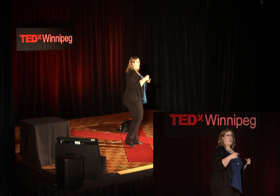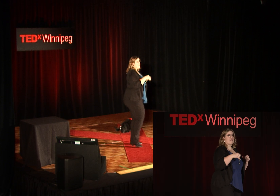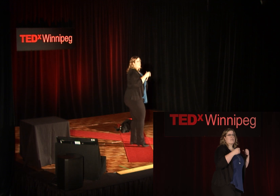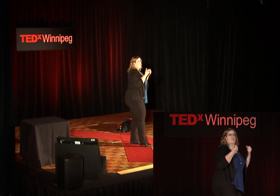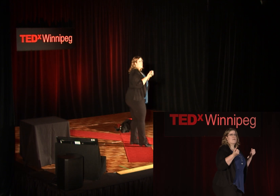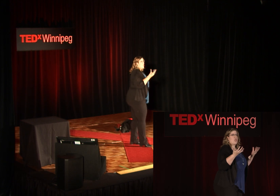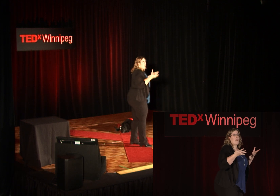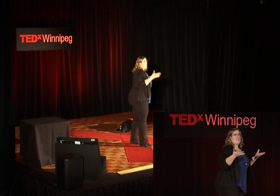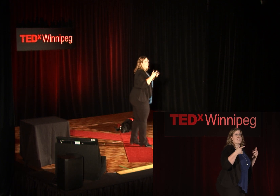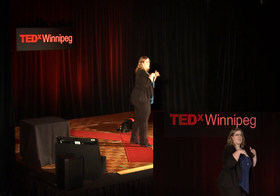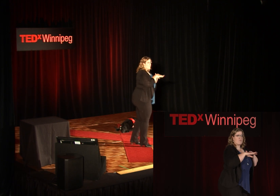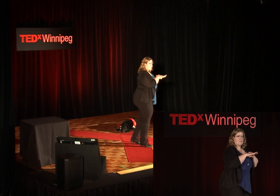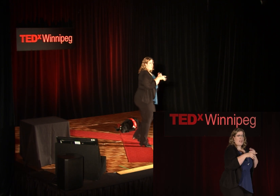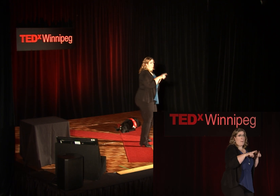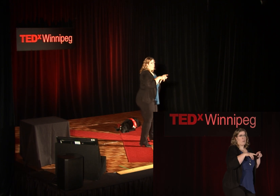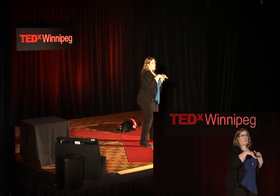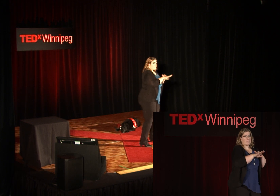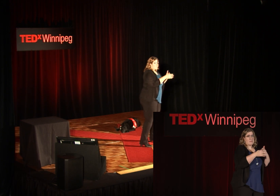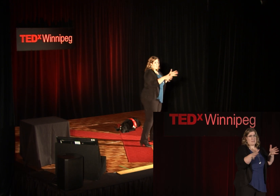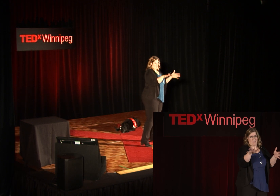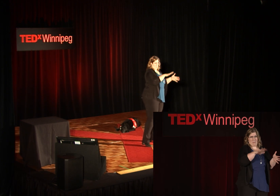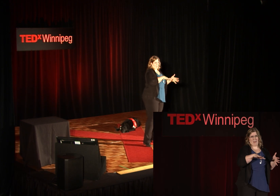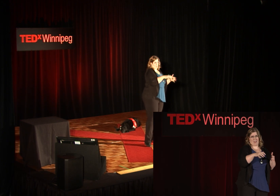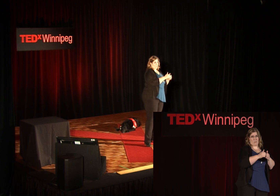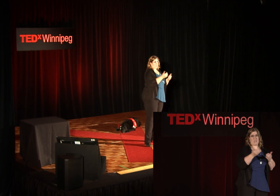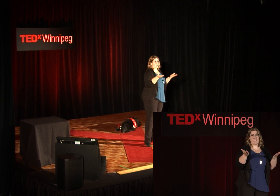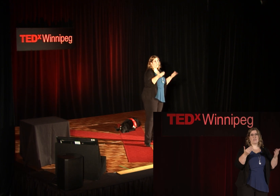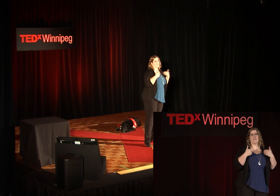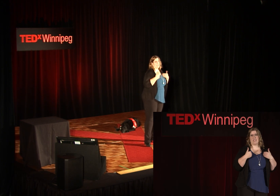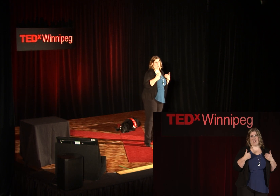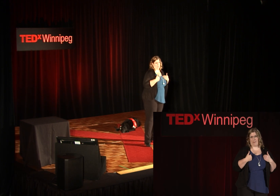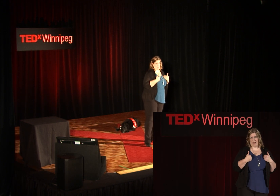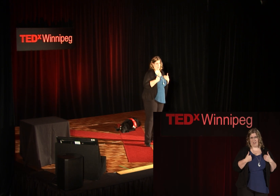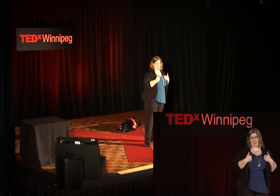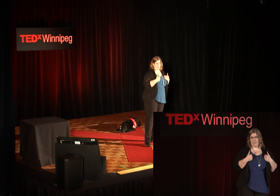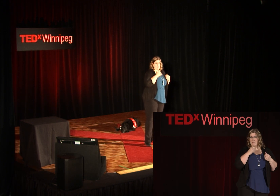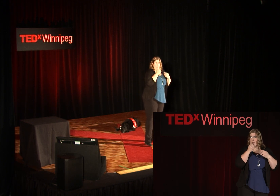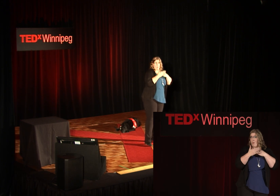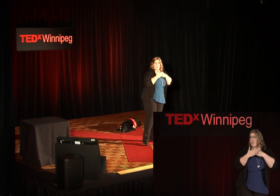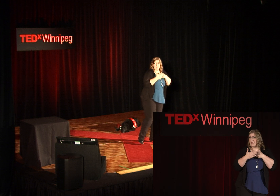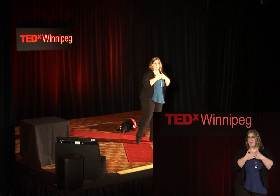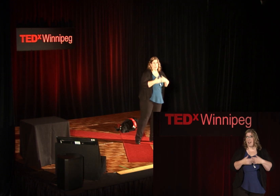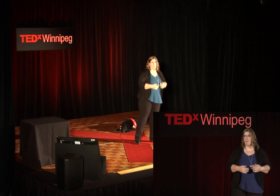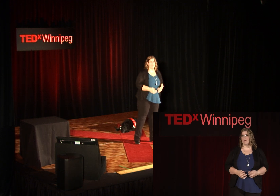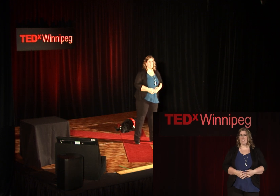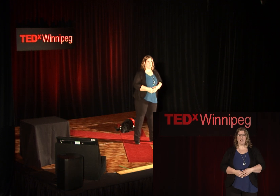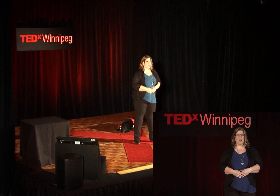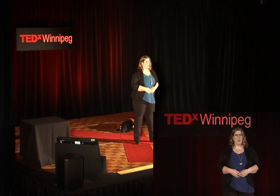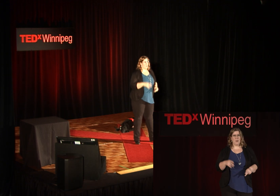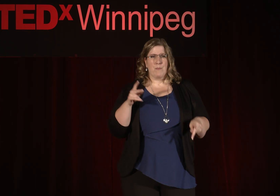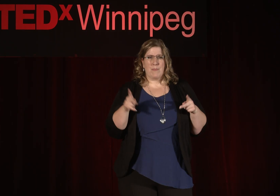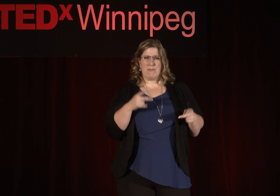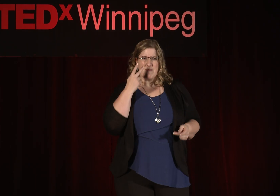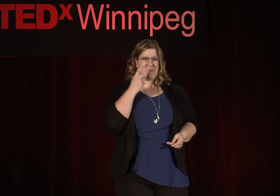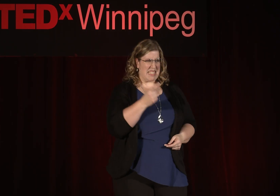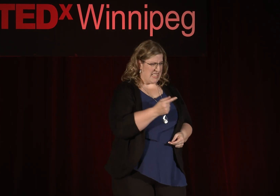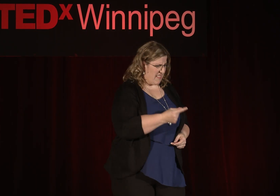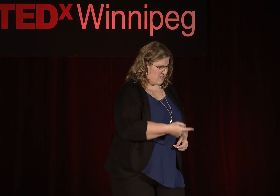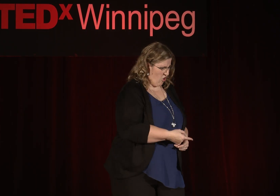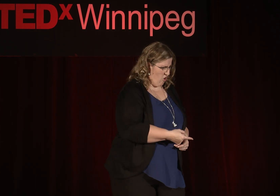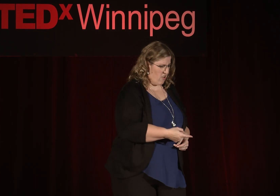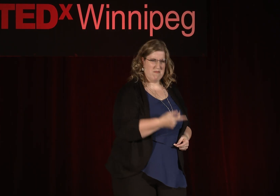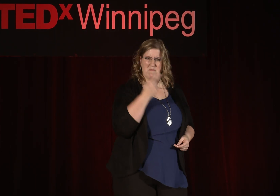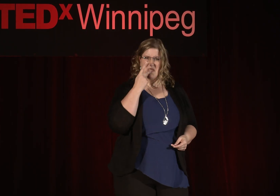When you get a service animal, many things will happen to you out in public that you are not warned about. People are